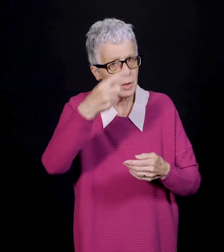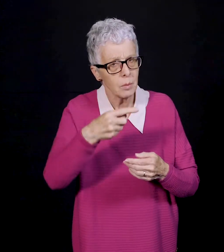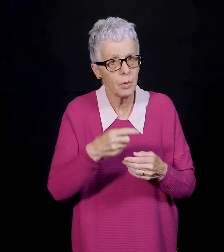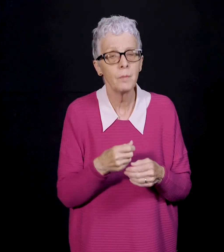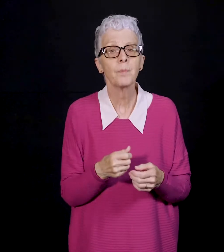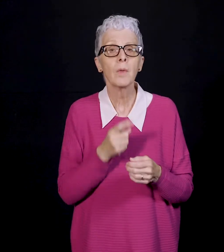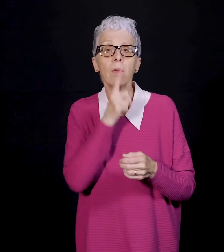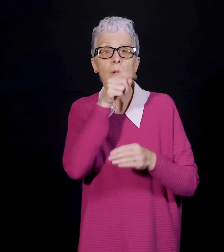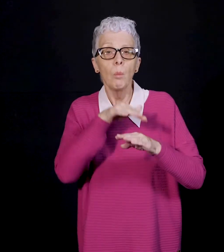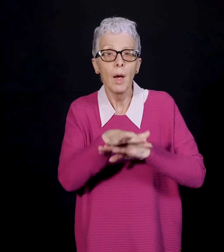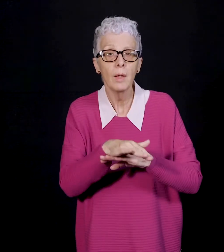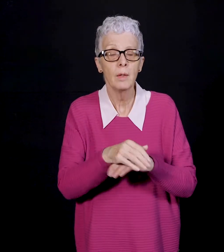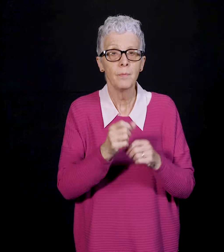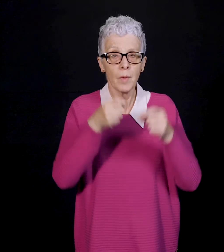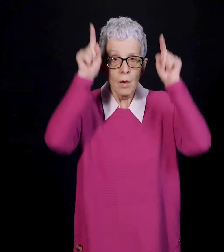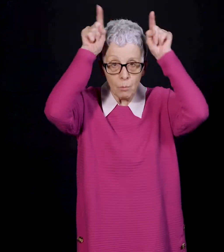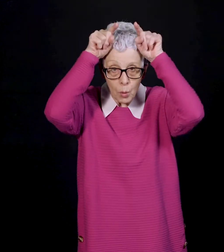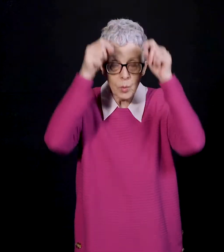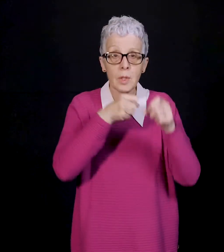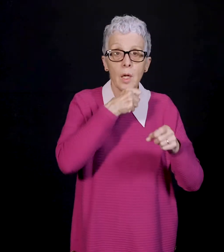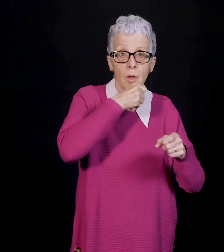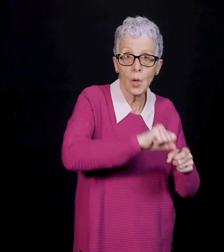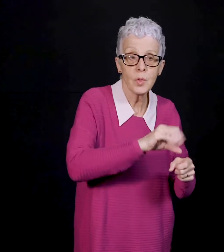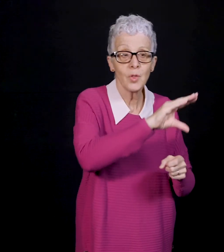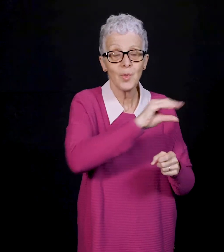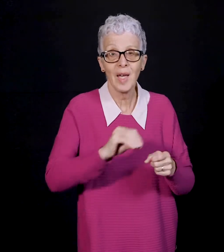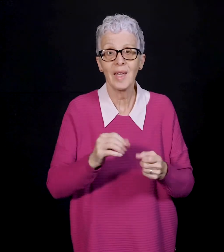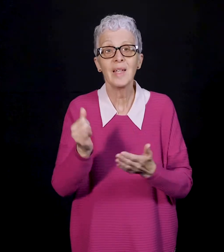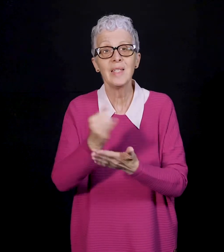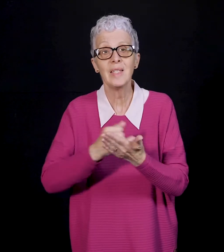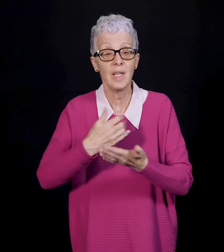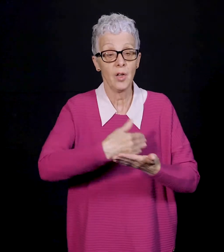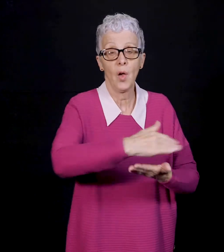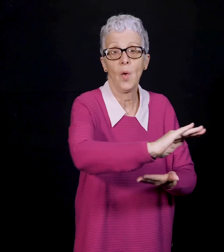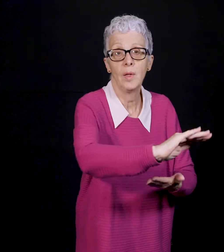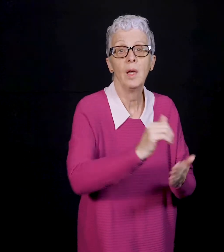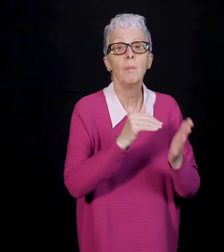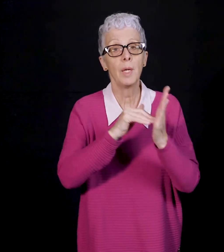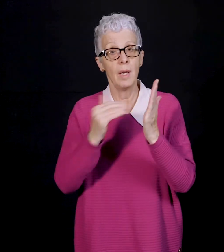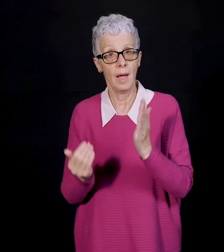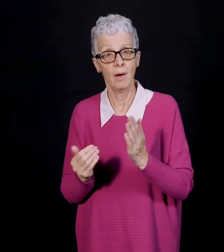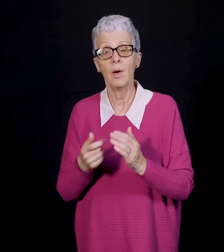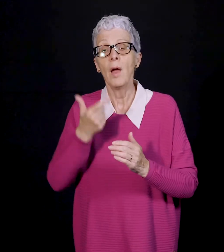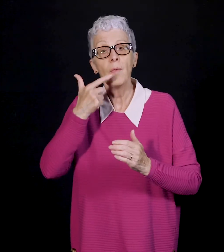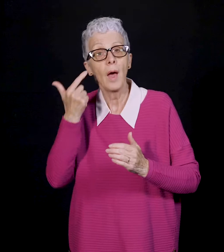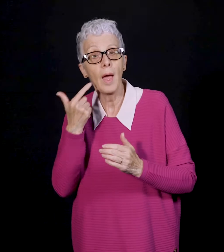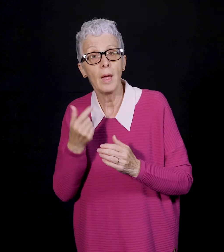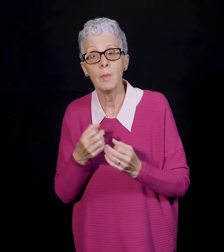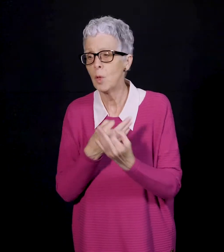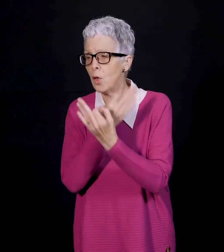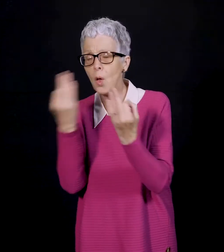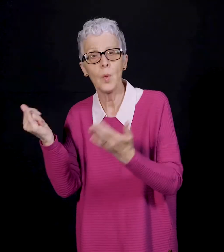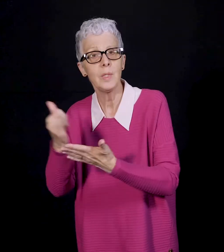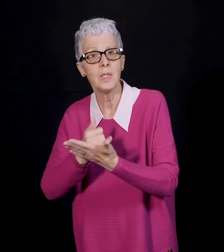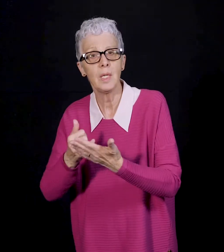sins." But of course, what was impossible has now been made possible, because the lamb without spot or blemish was